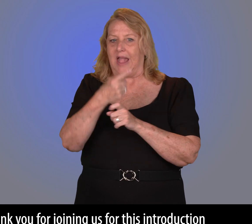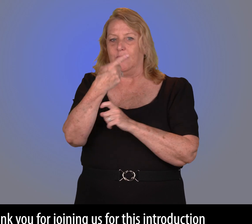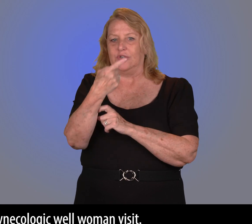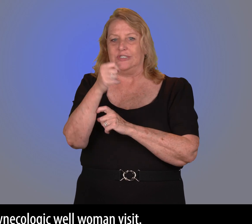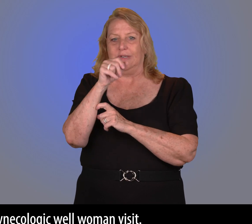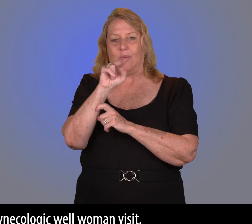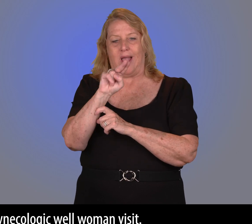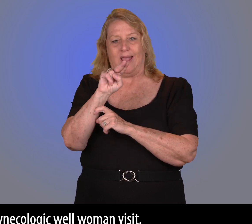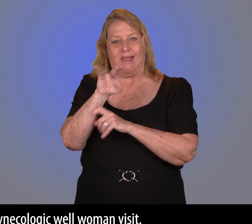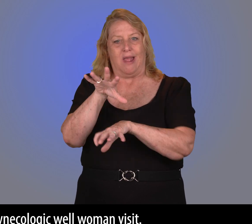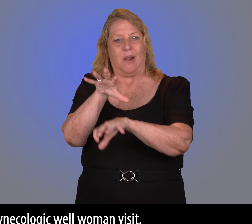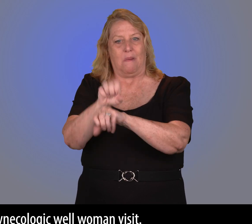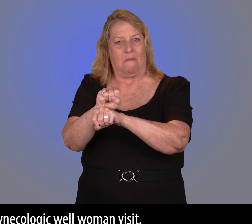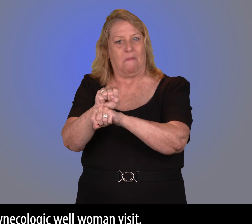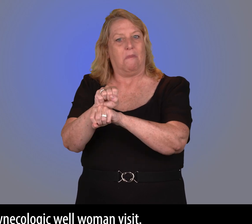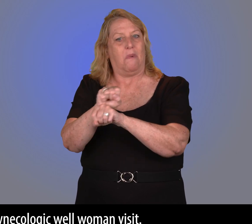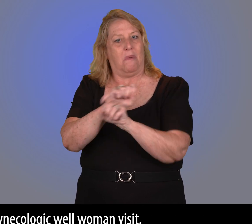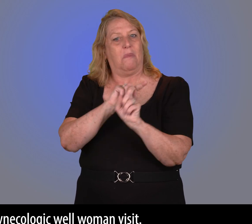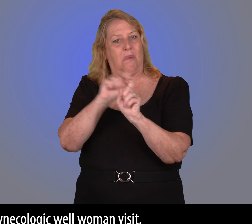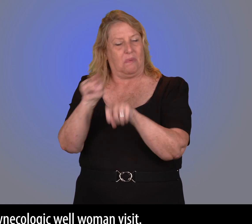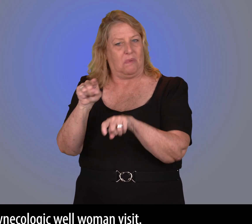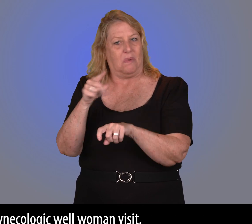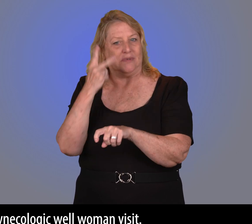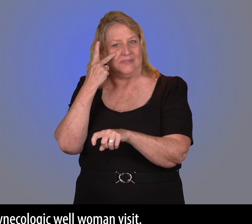to the Gynecologic Well Woman visit.